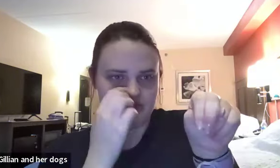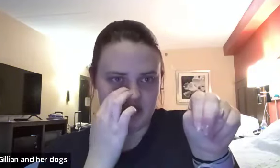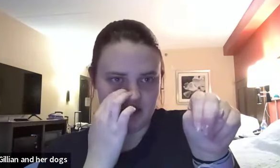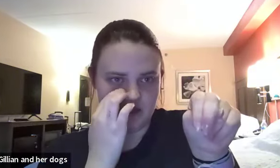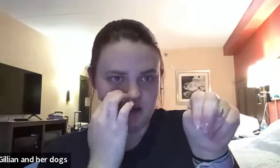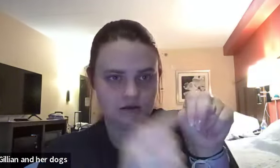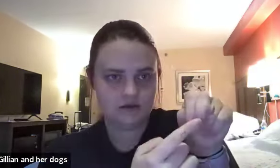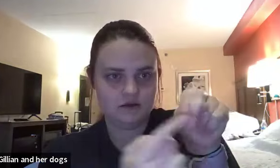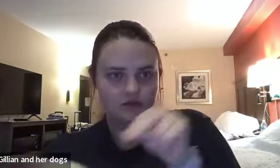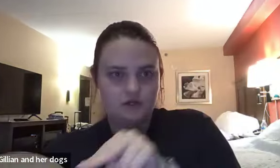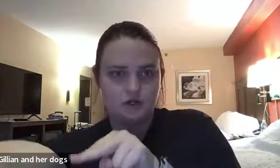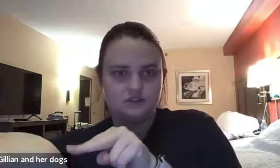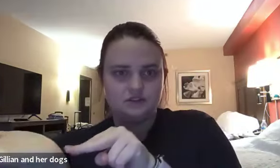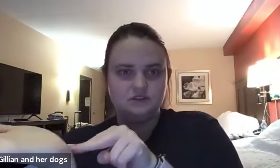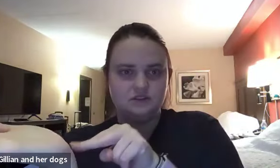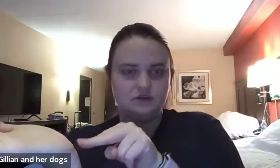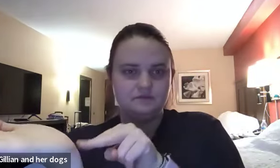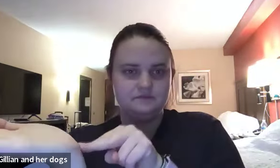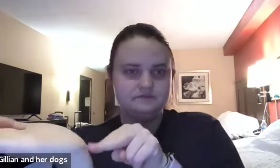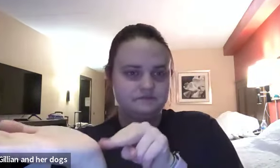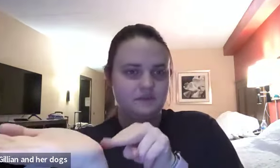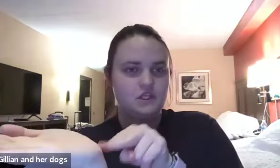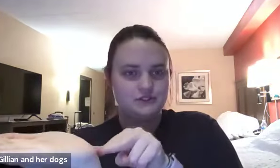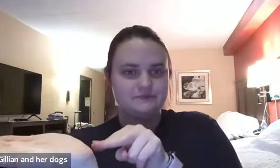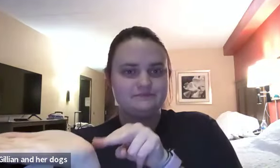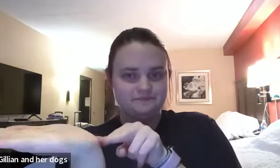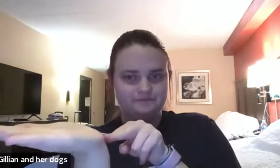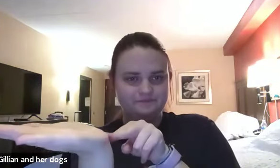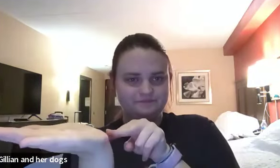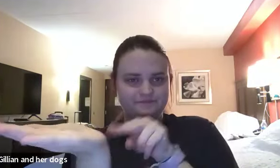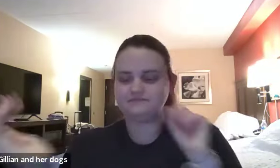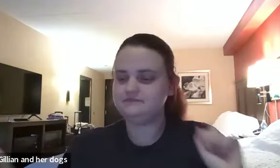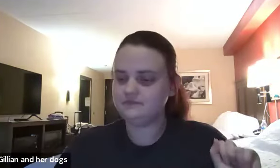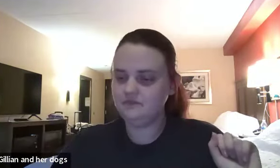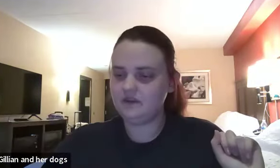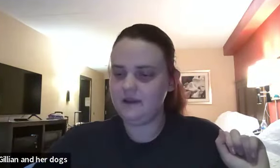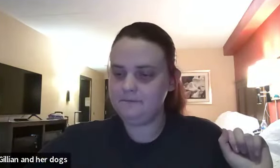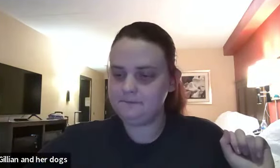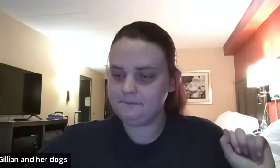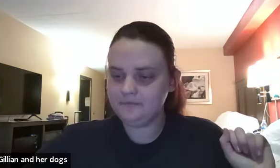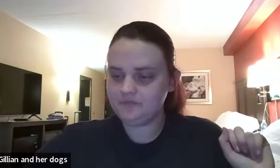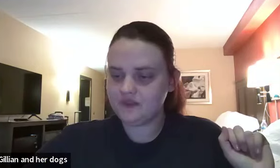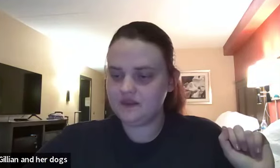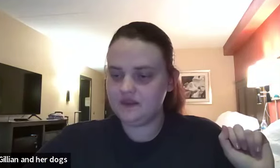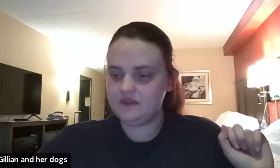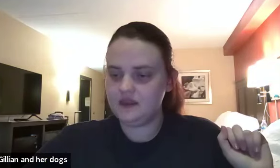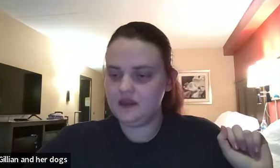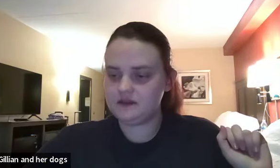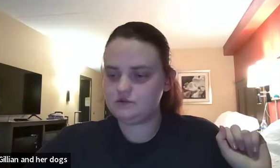an N. Nurse, you know, nurse. Okay. The next one